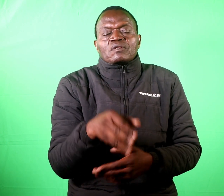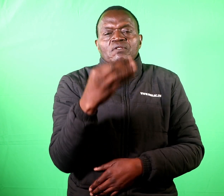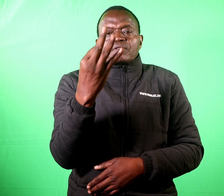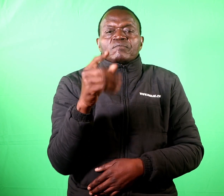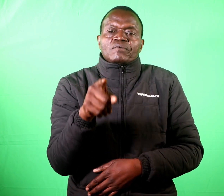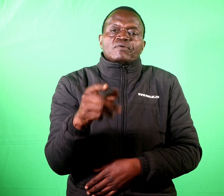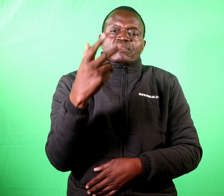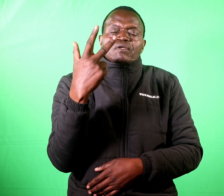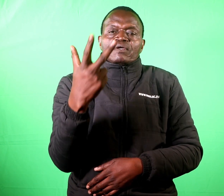3.8%.